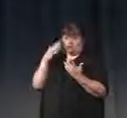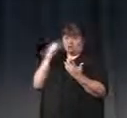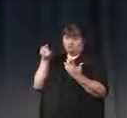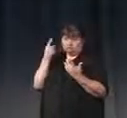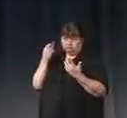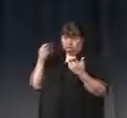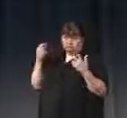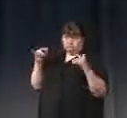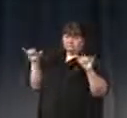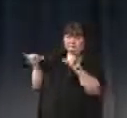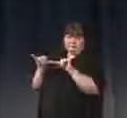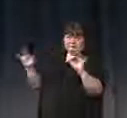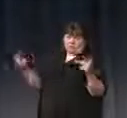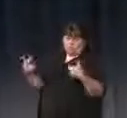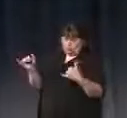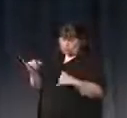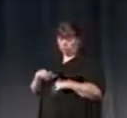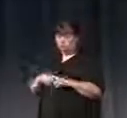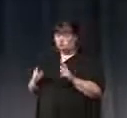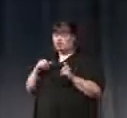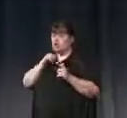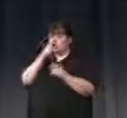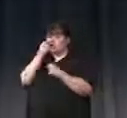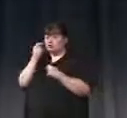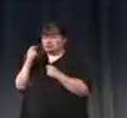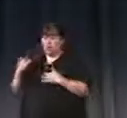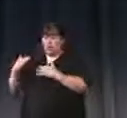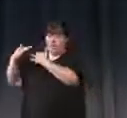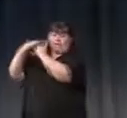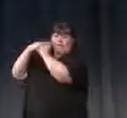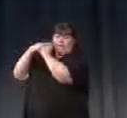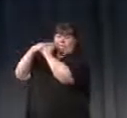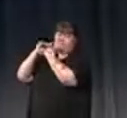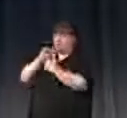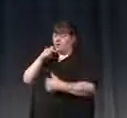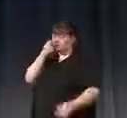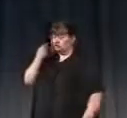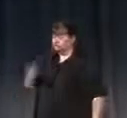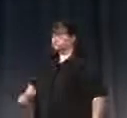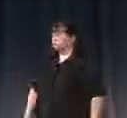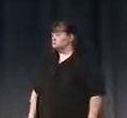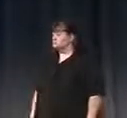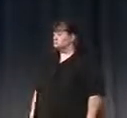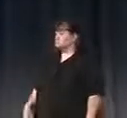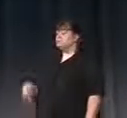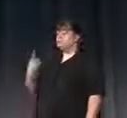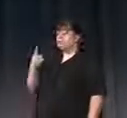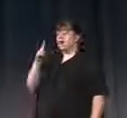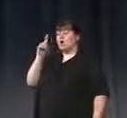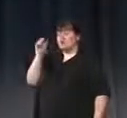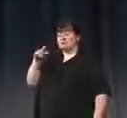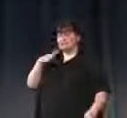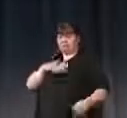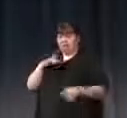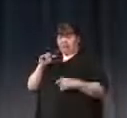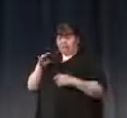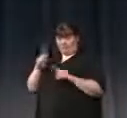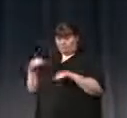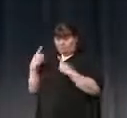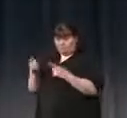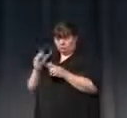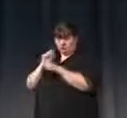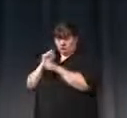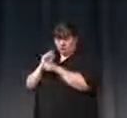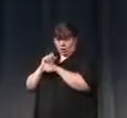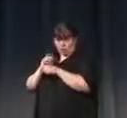room is or something like that, right? But you're not interested in their combination. And so one of the questions that my lab has been working on over the last couple